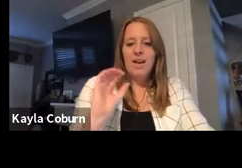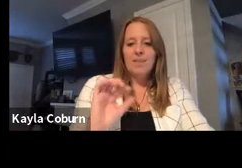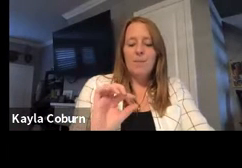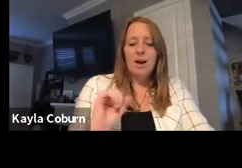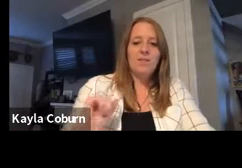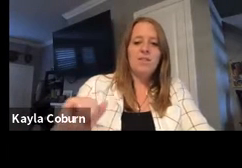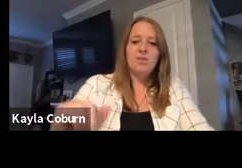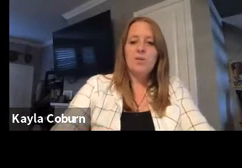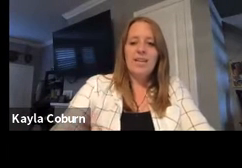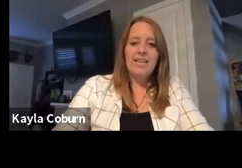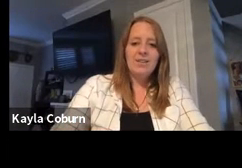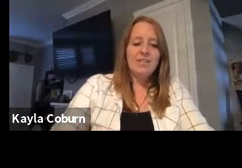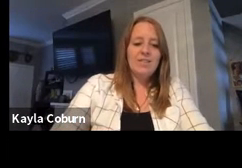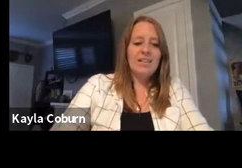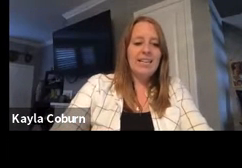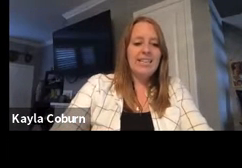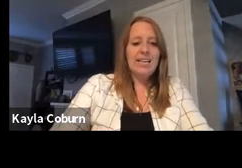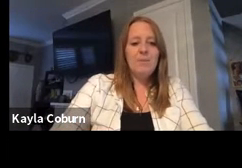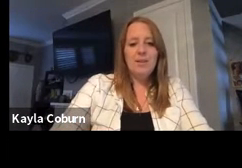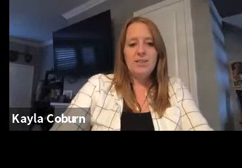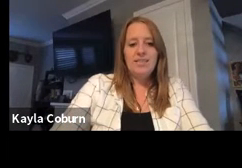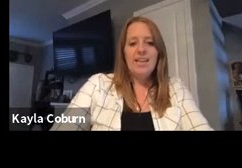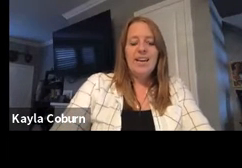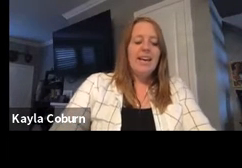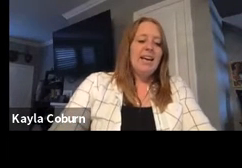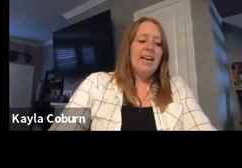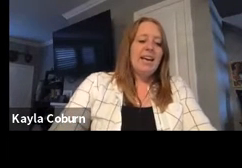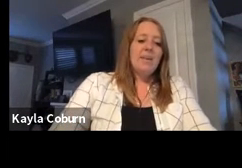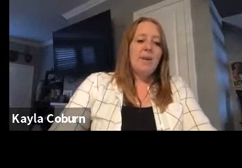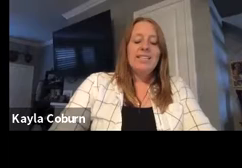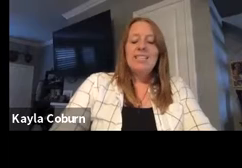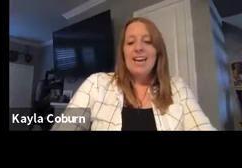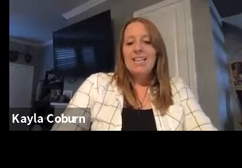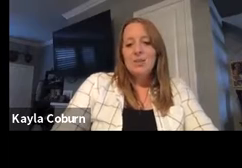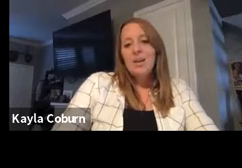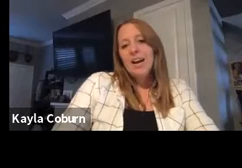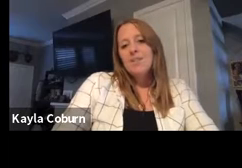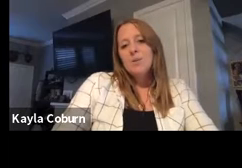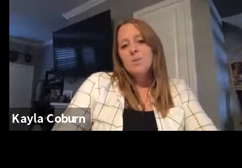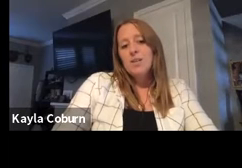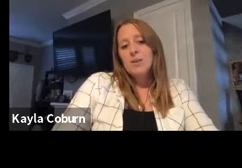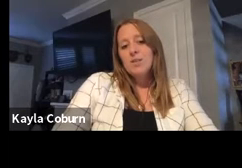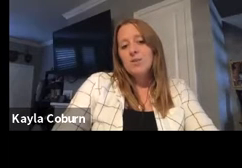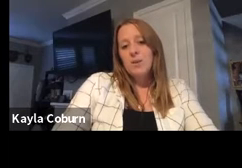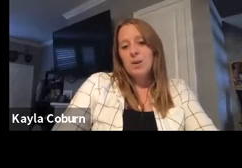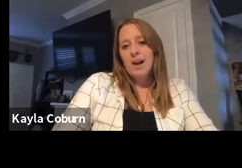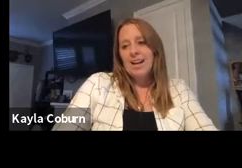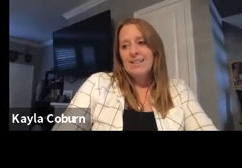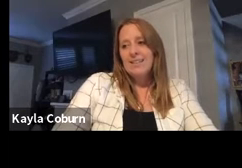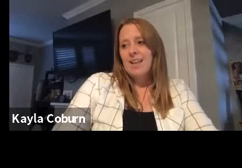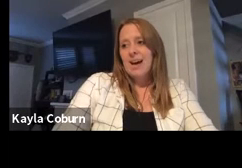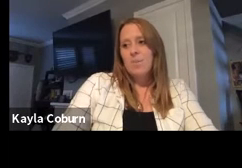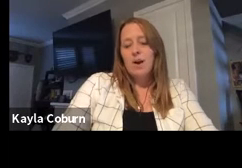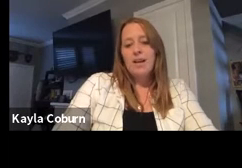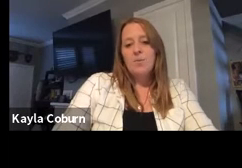microphone at the bottom of the screen. You just have to click it to unmute. And today I do have some resources for you